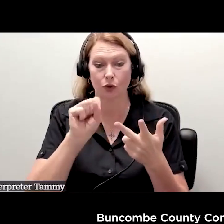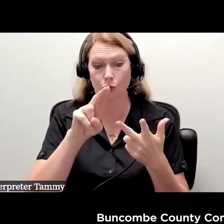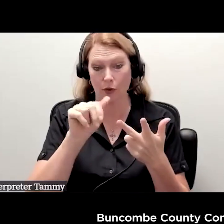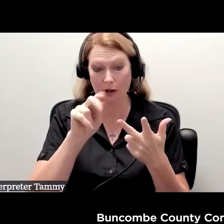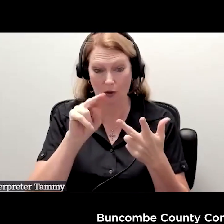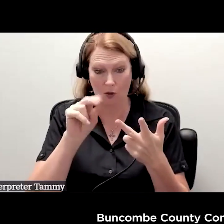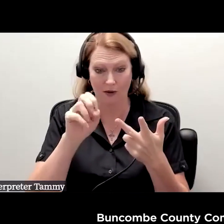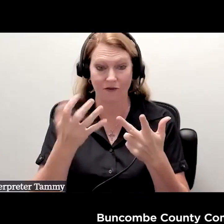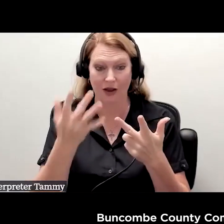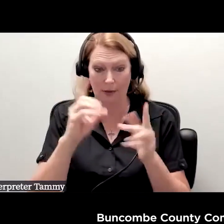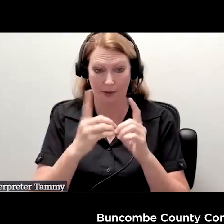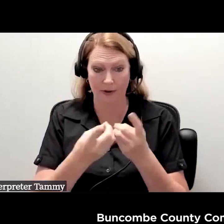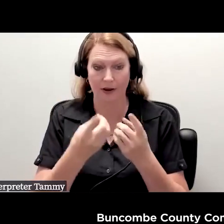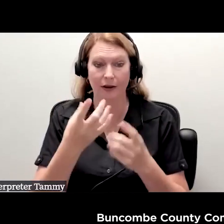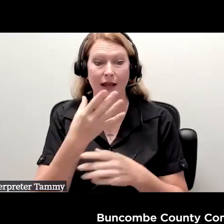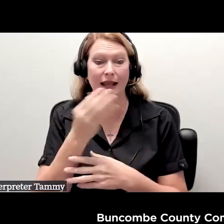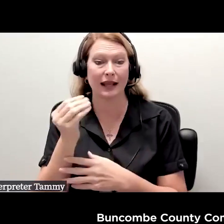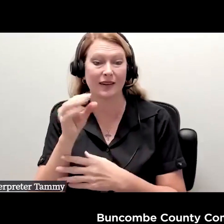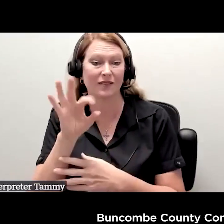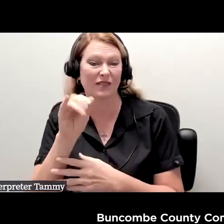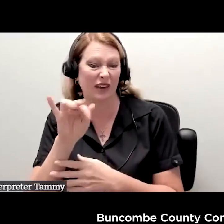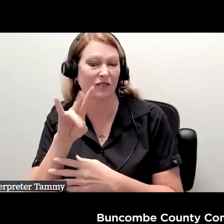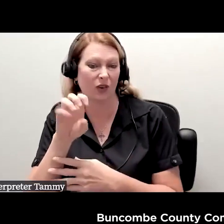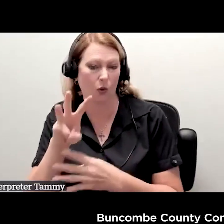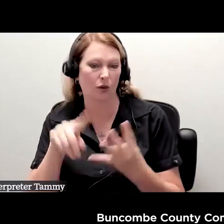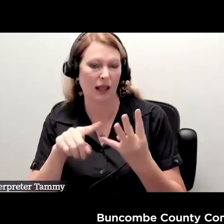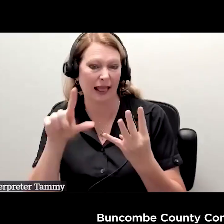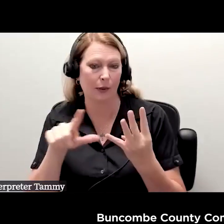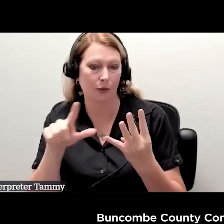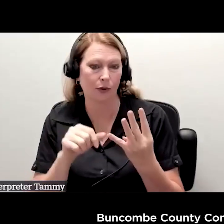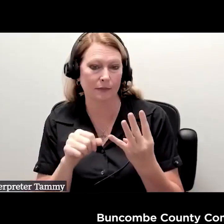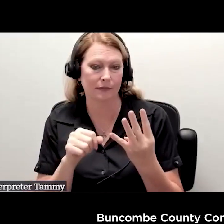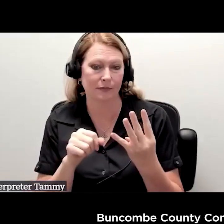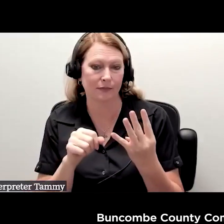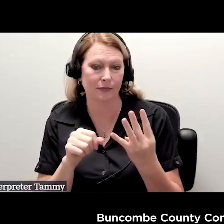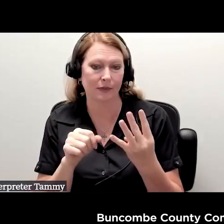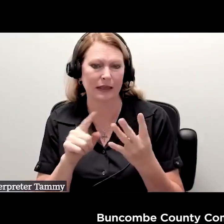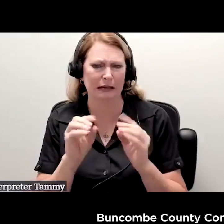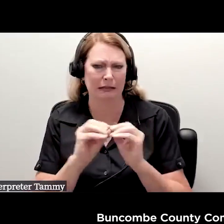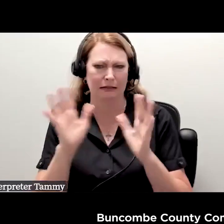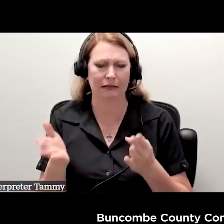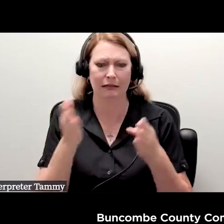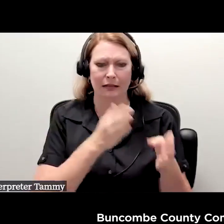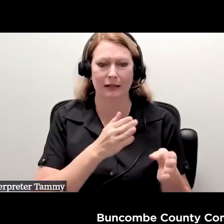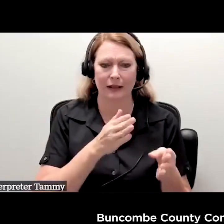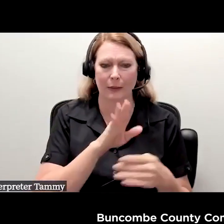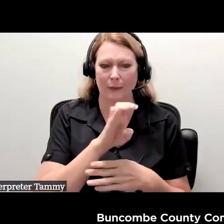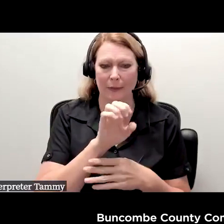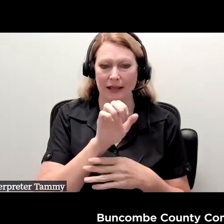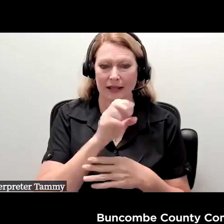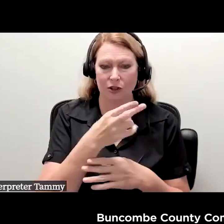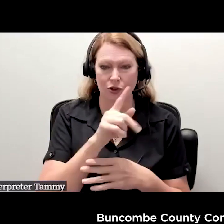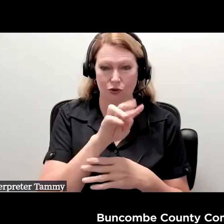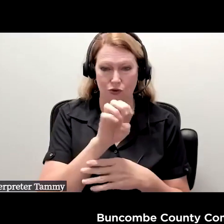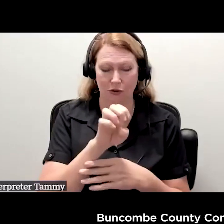Library. Swannanoa Fire and Rescue is at B Tree. So just to clarify that. And you can also apply at the